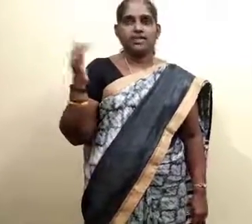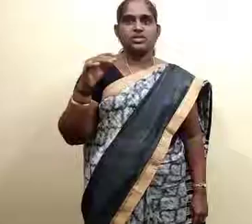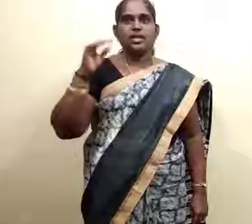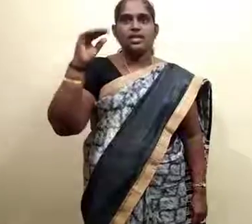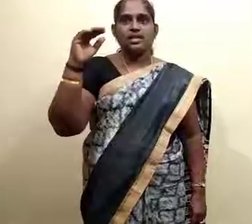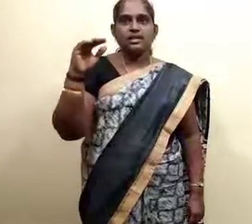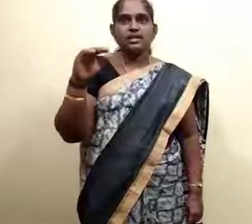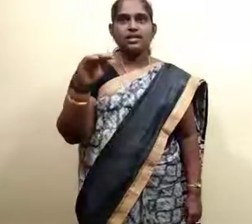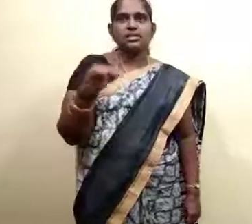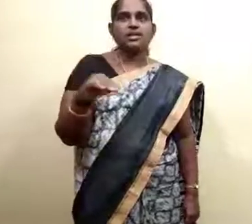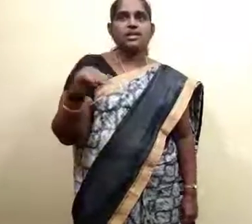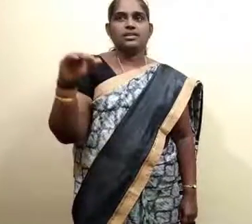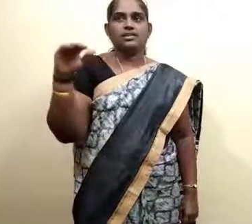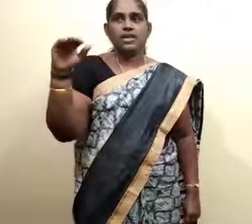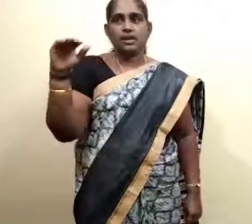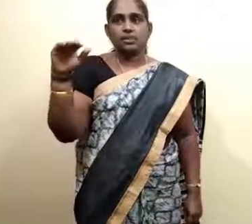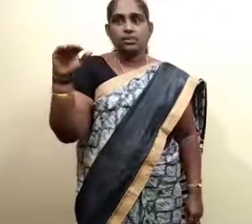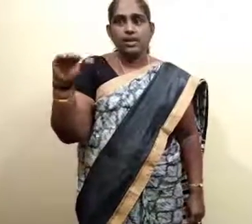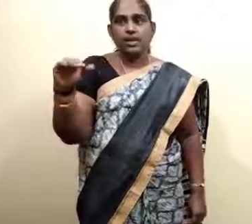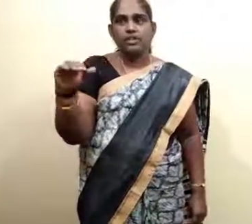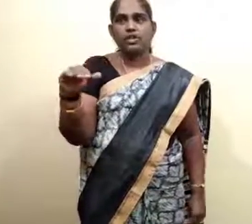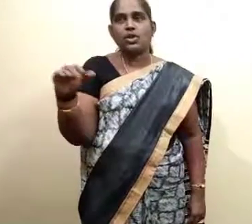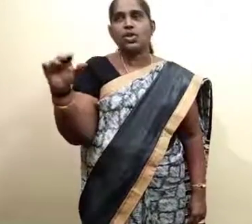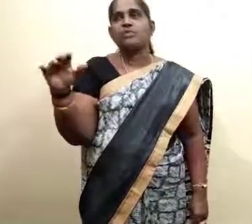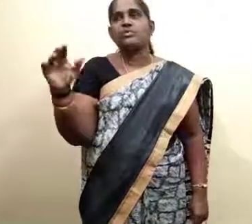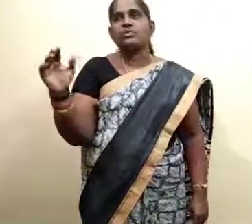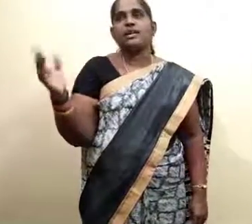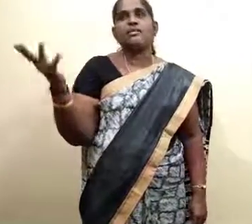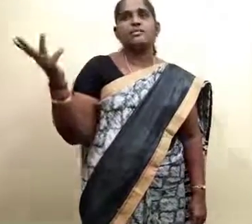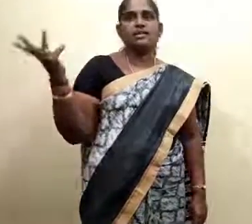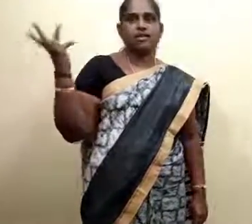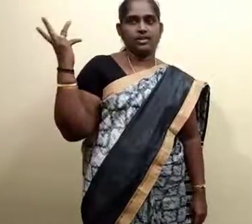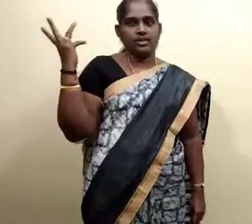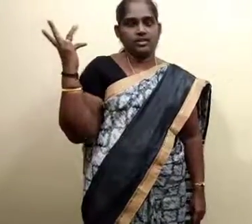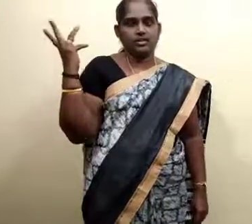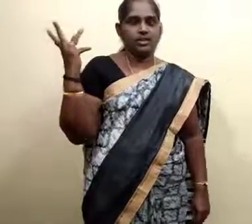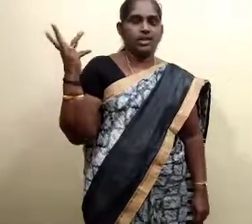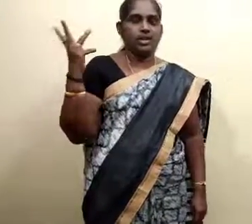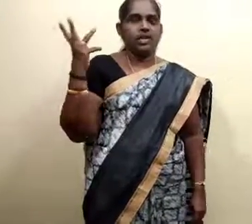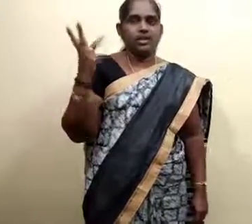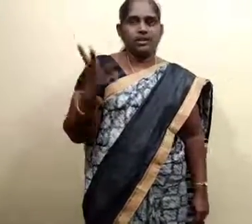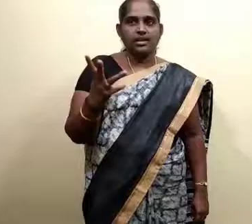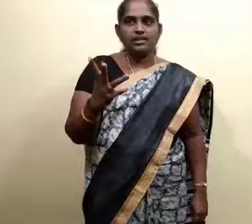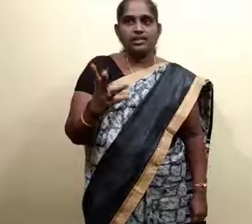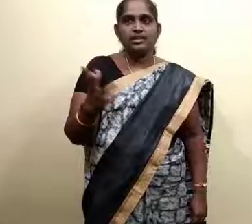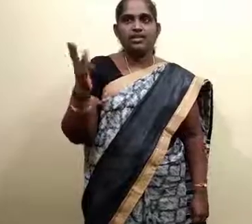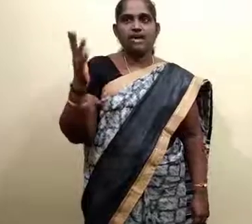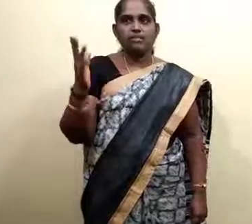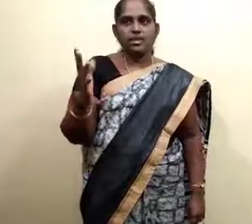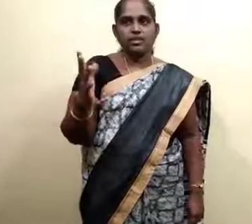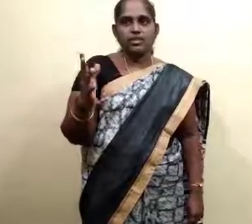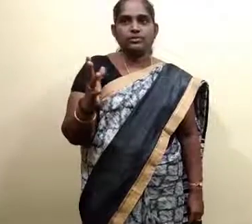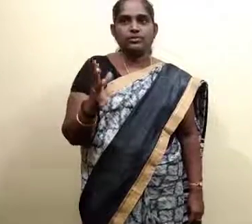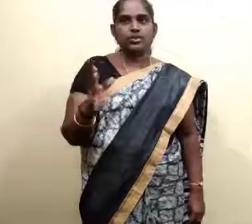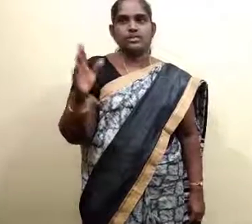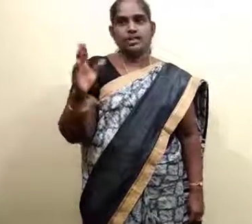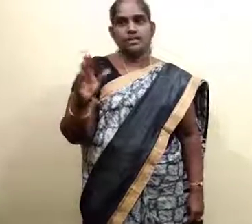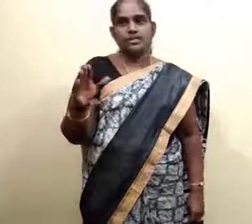Next, increasing this application of science and technology. Okay, increasing the application of what? Science